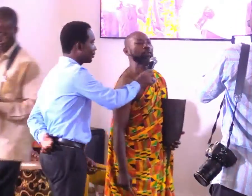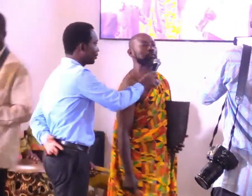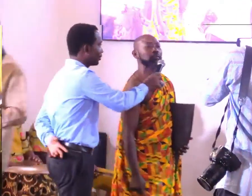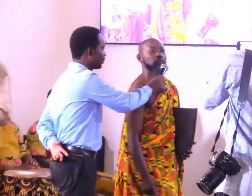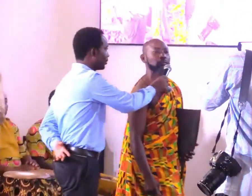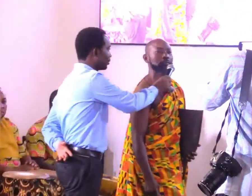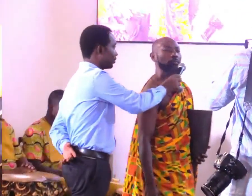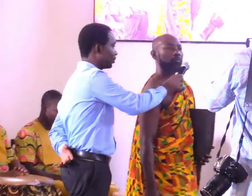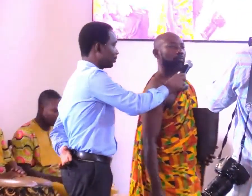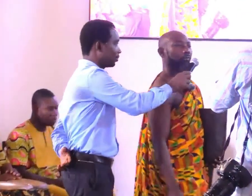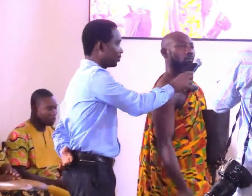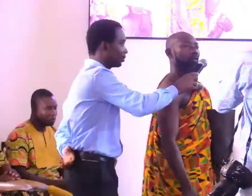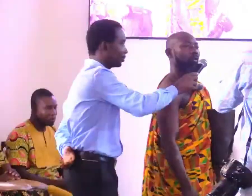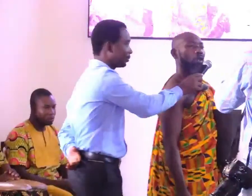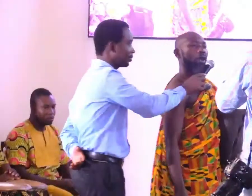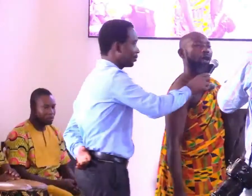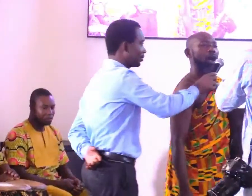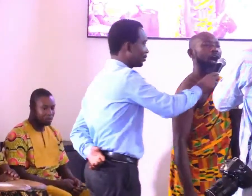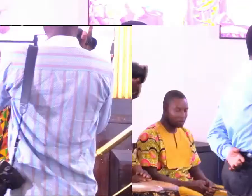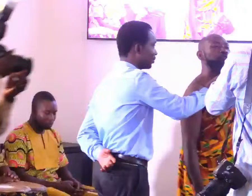Amafwe!